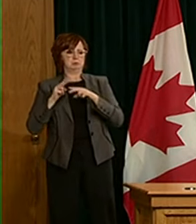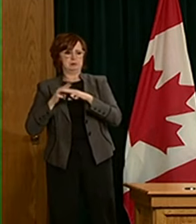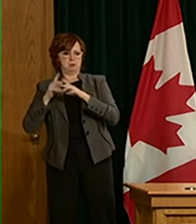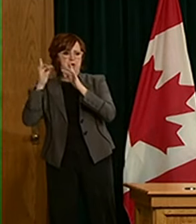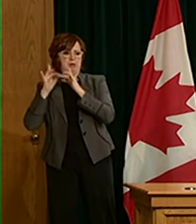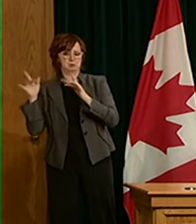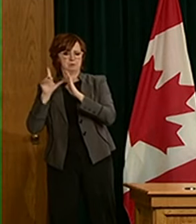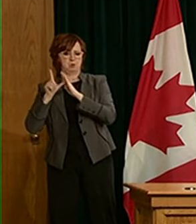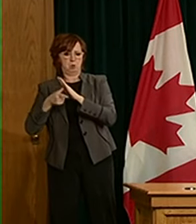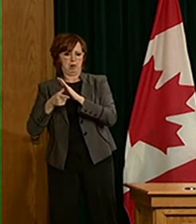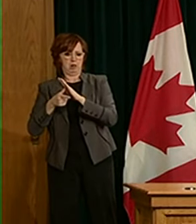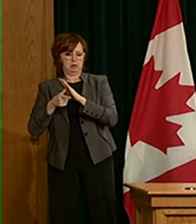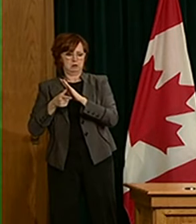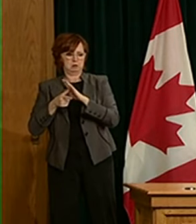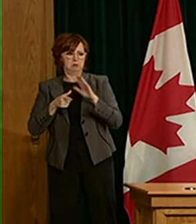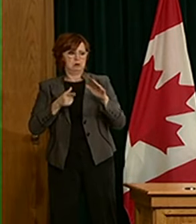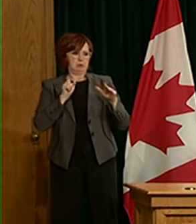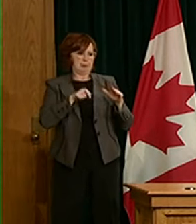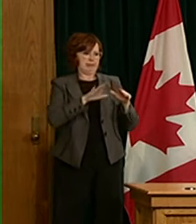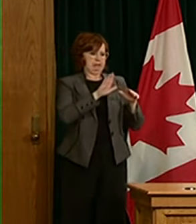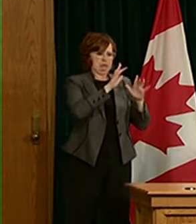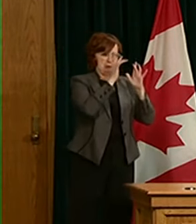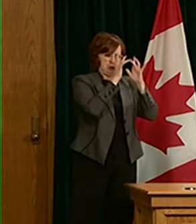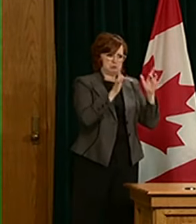capacity in those centers.